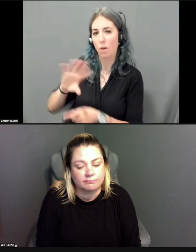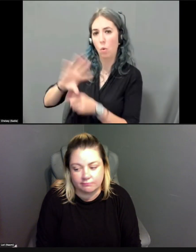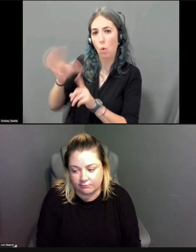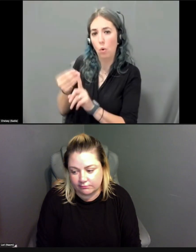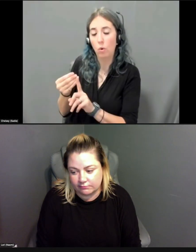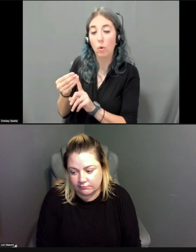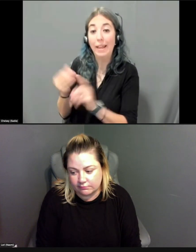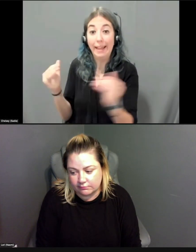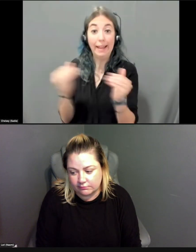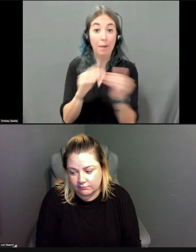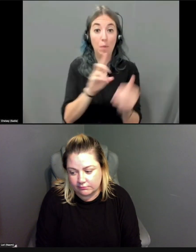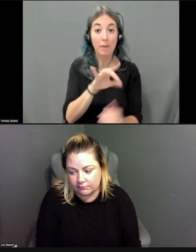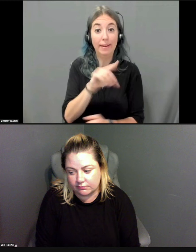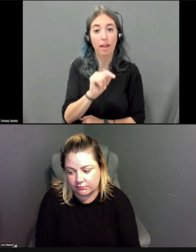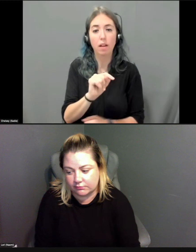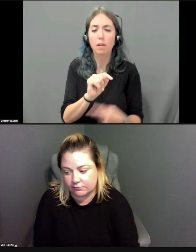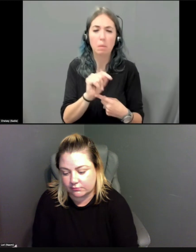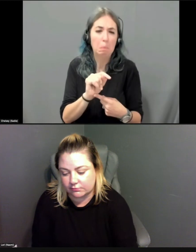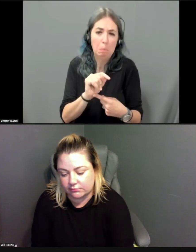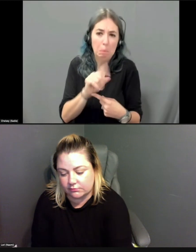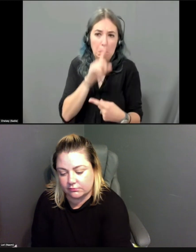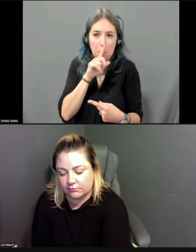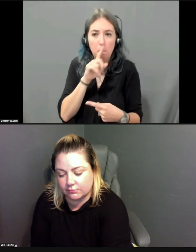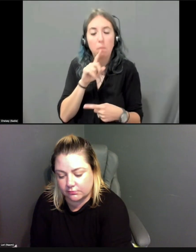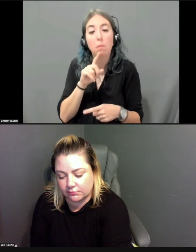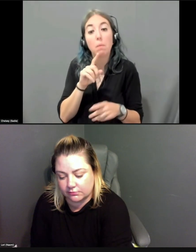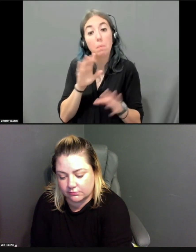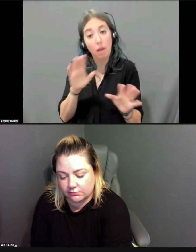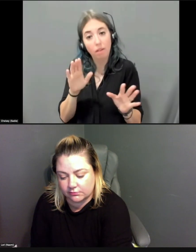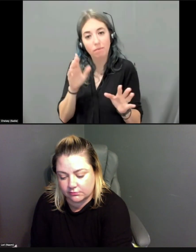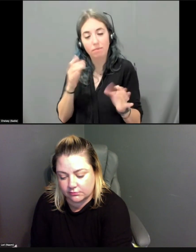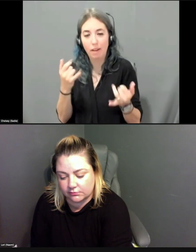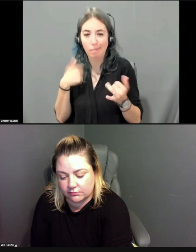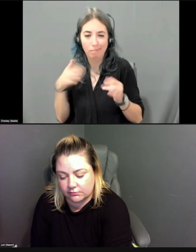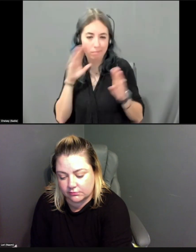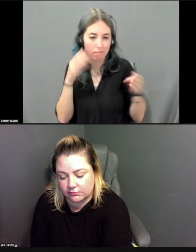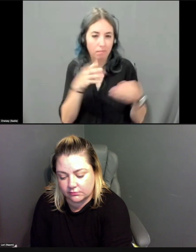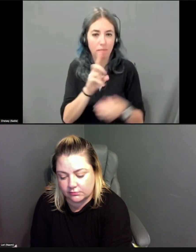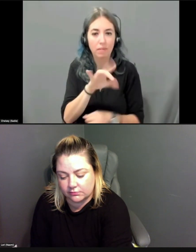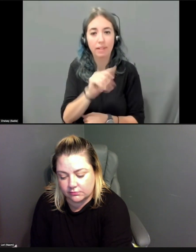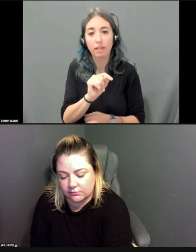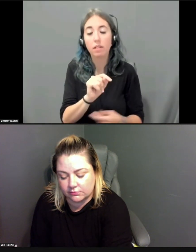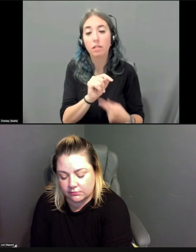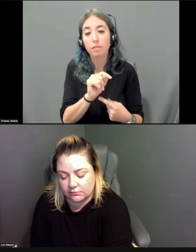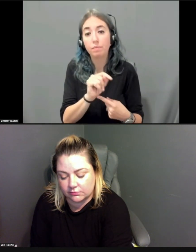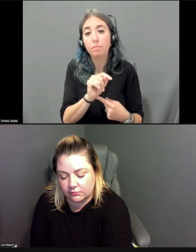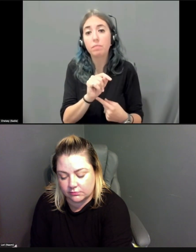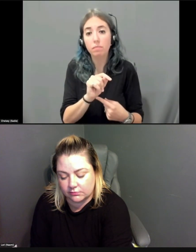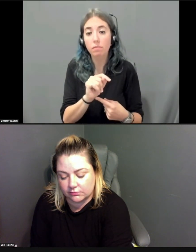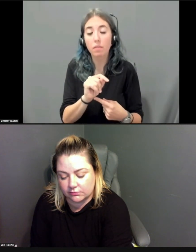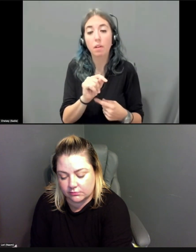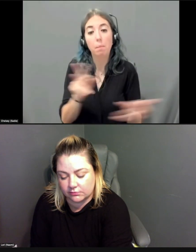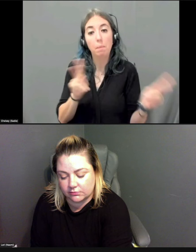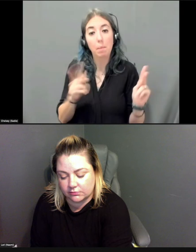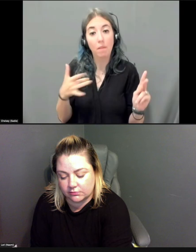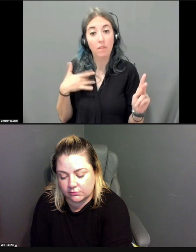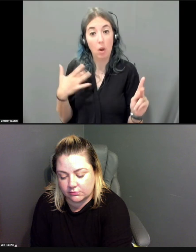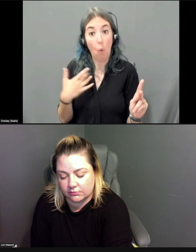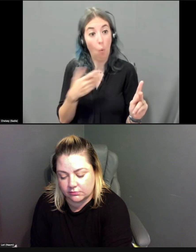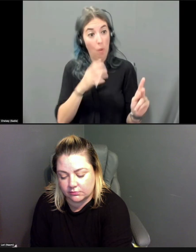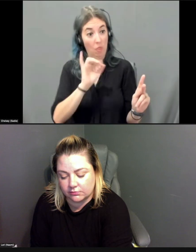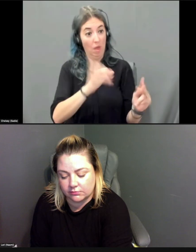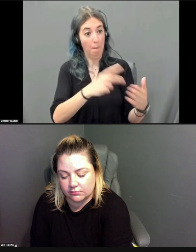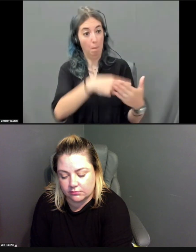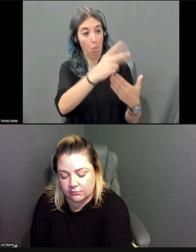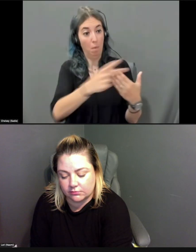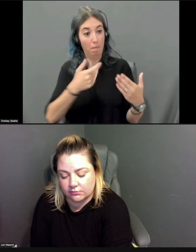make us feel like we need to start this very specific diet or weight loss program in order to achieve a